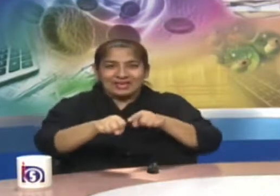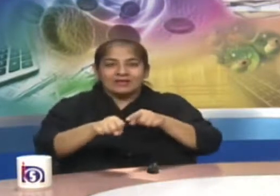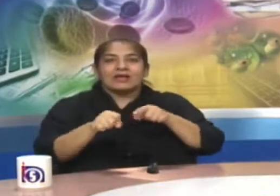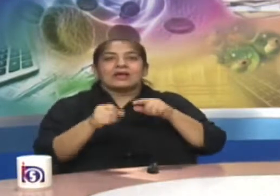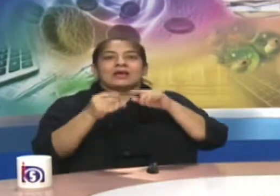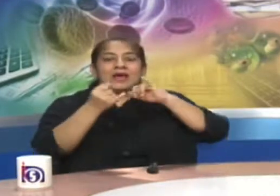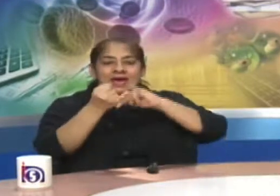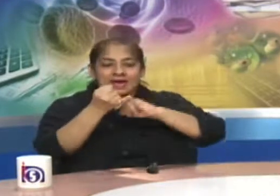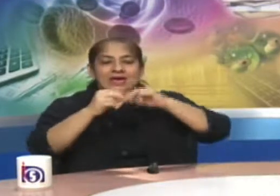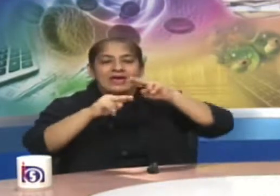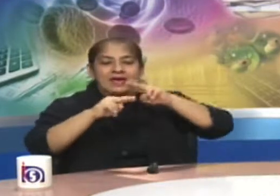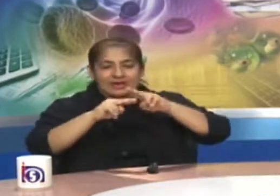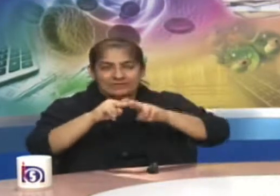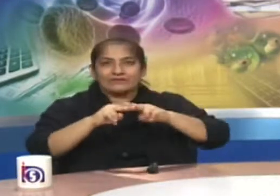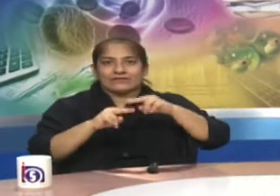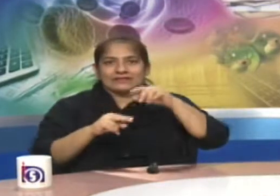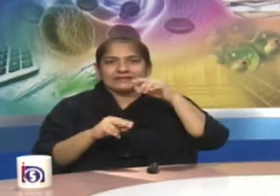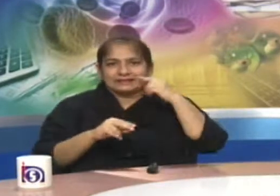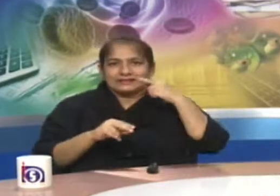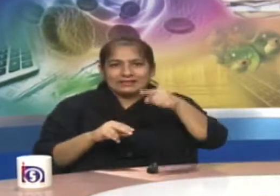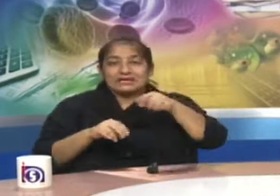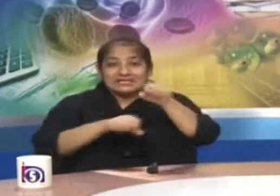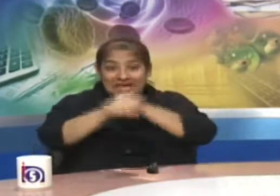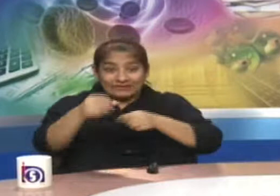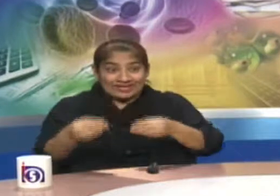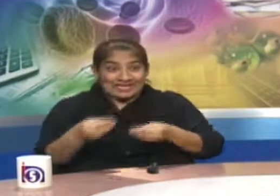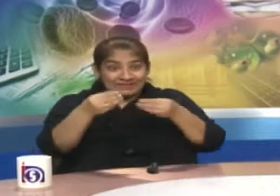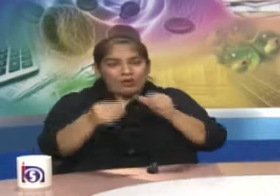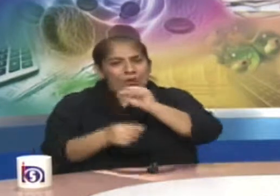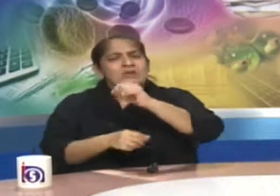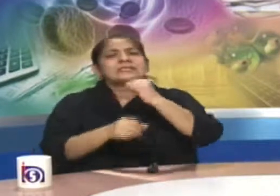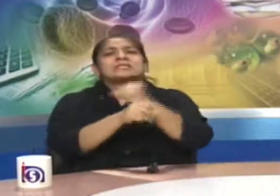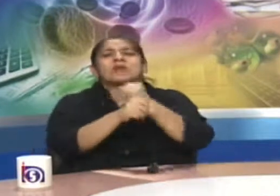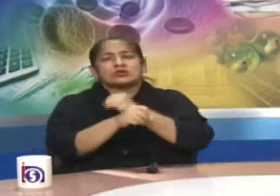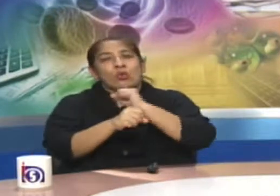is the fourth one, which is certificate of deposits.